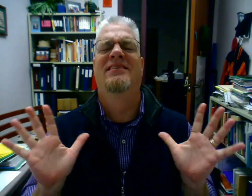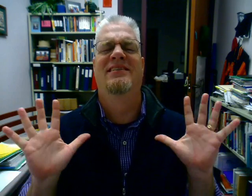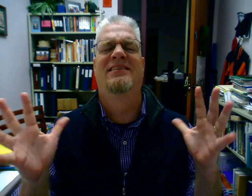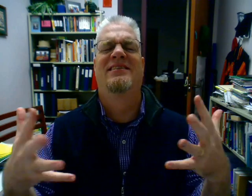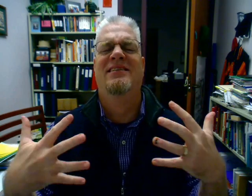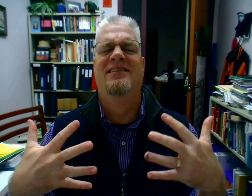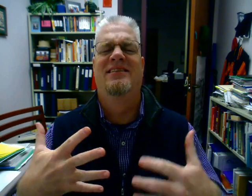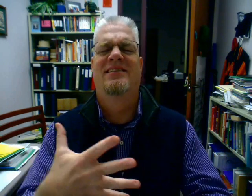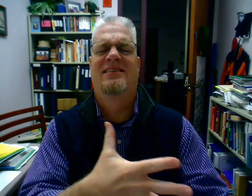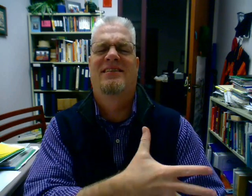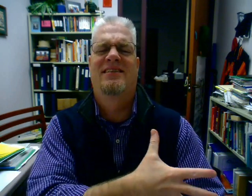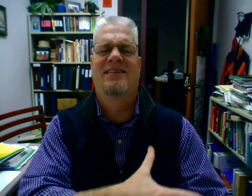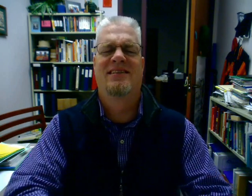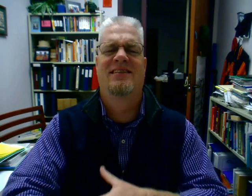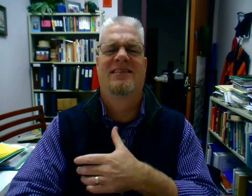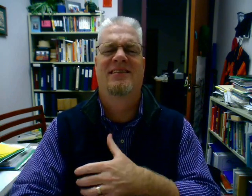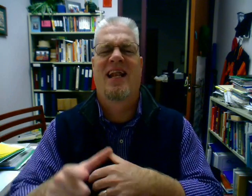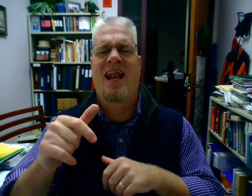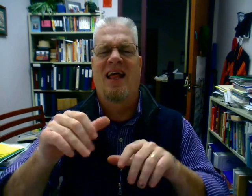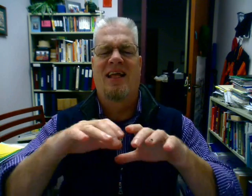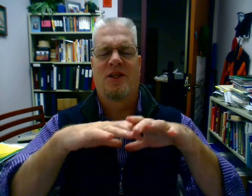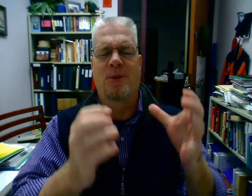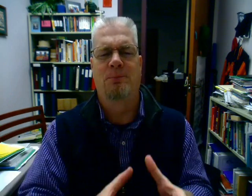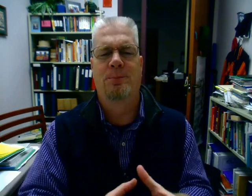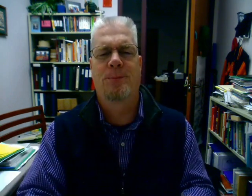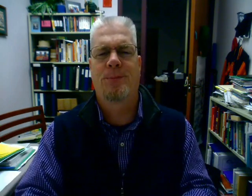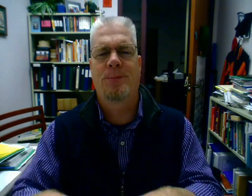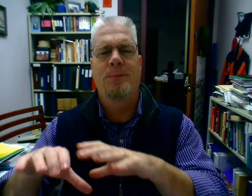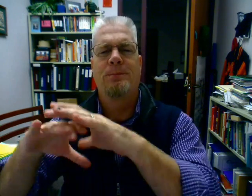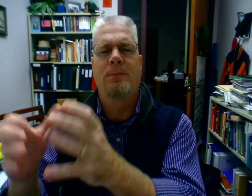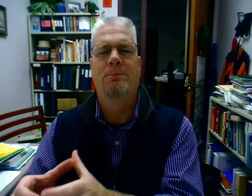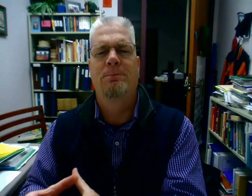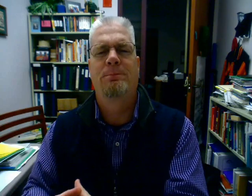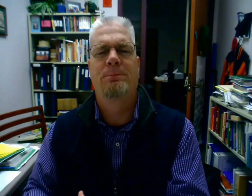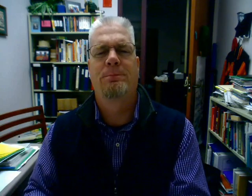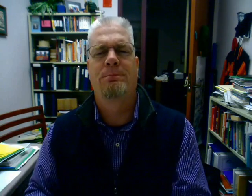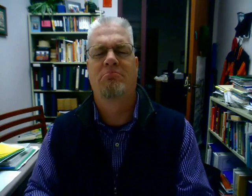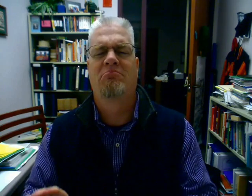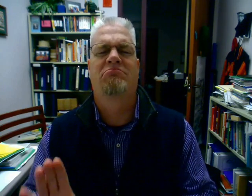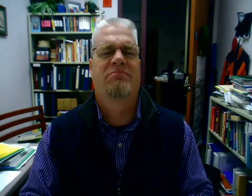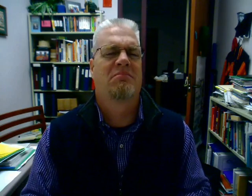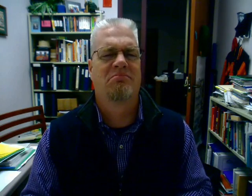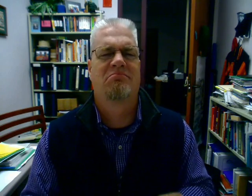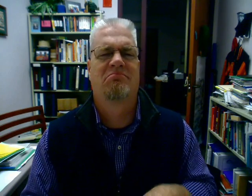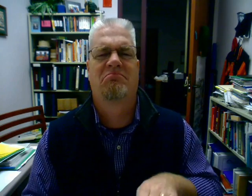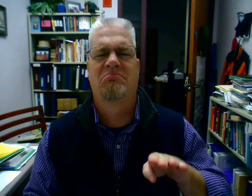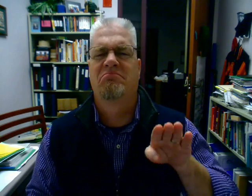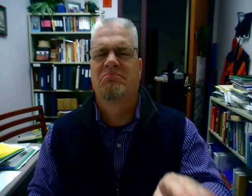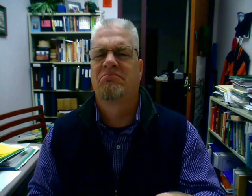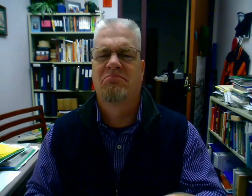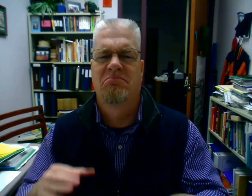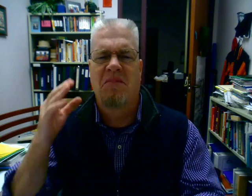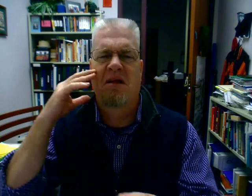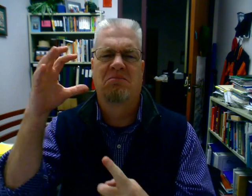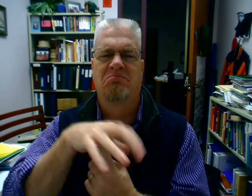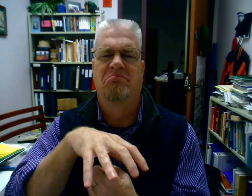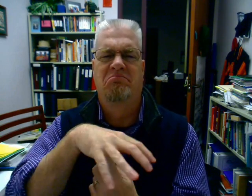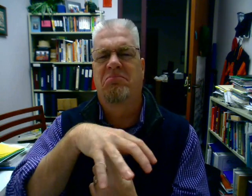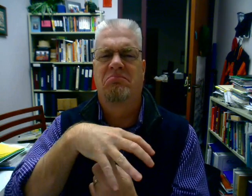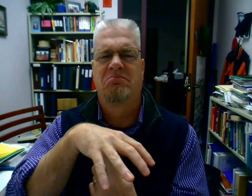Just inside the left upright from 30, he knows the stadium. Kick on the way, but it's going to be well left on. Yep.